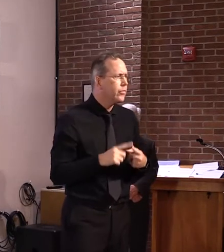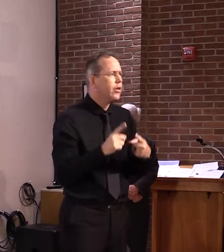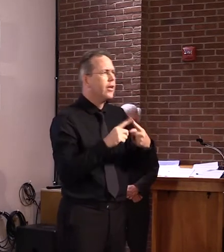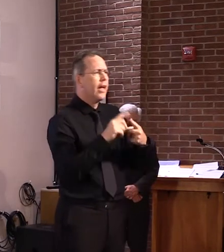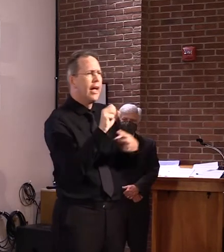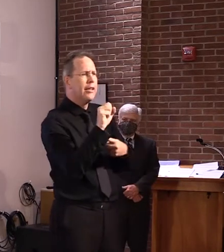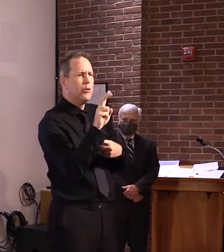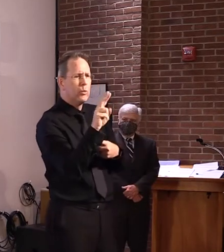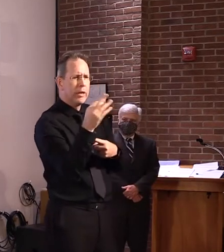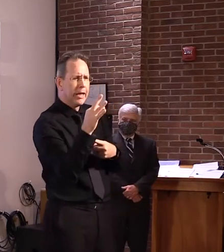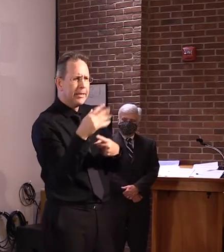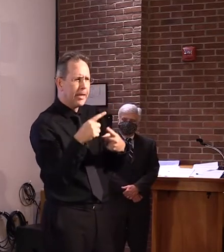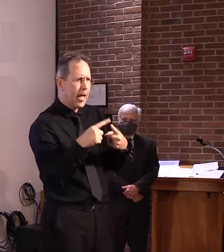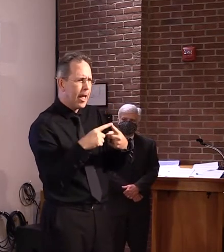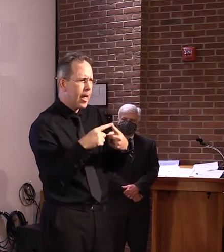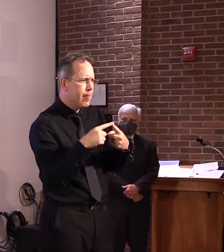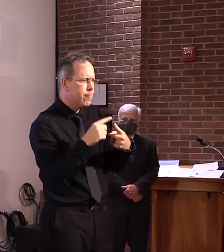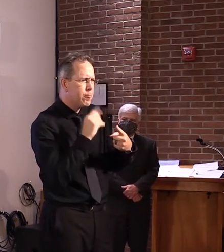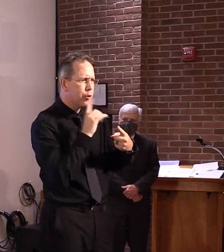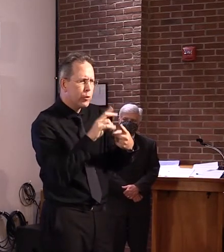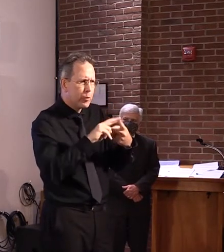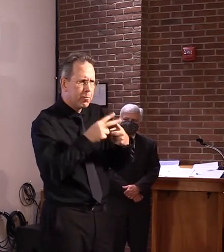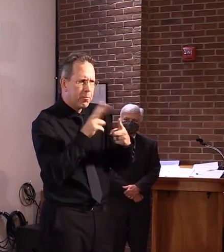2 weeks before we receive that